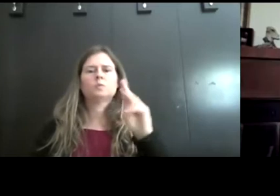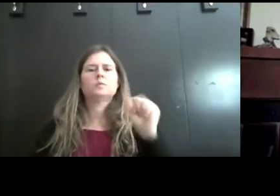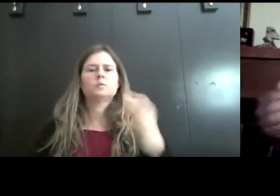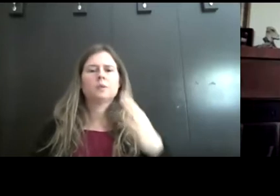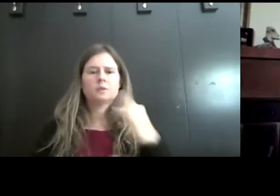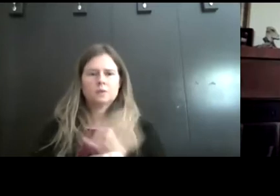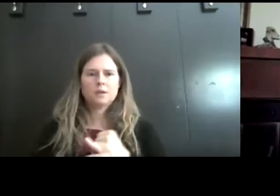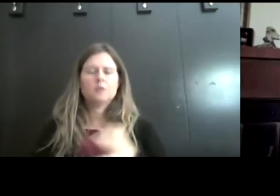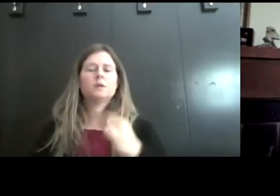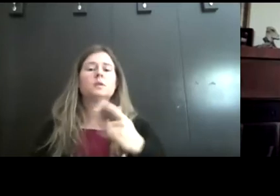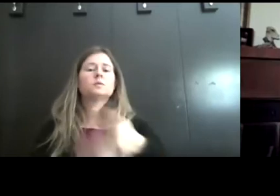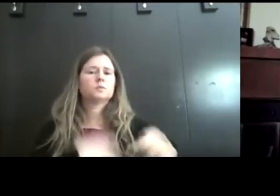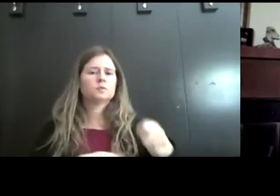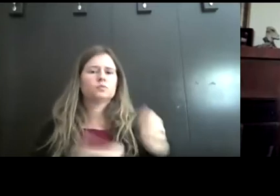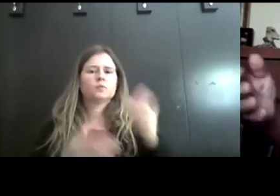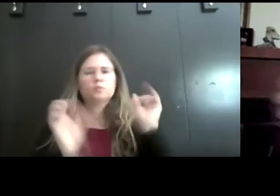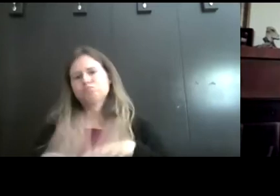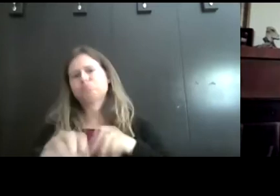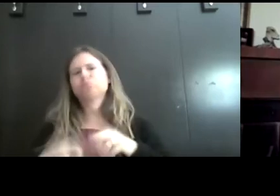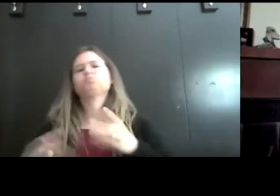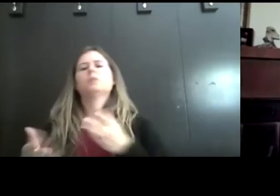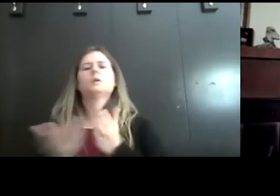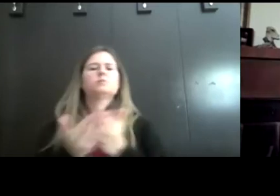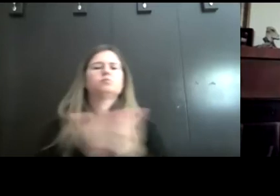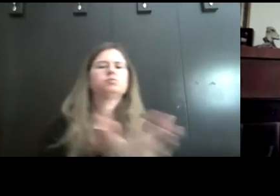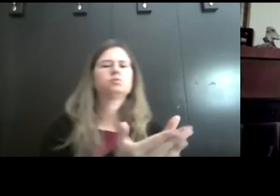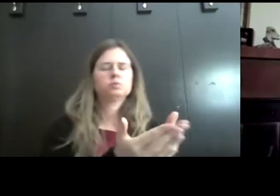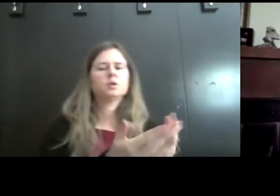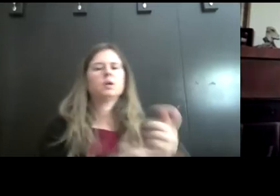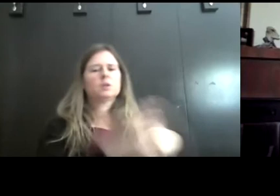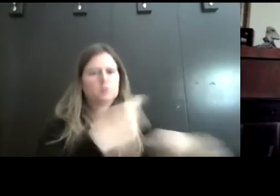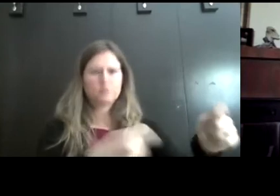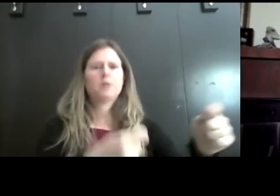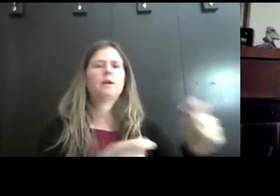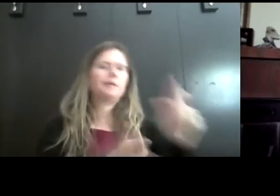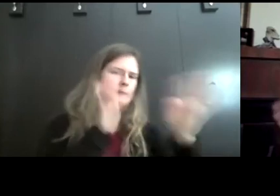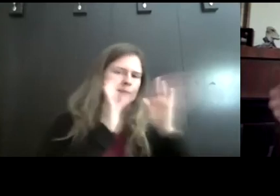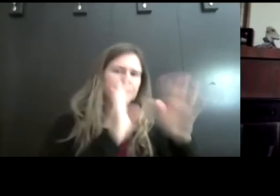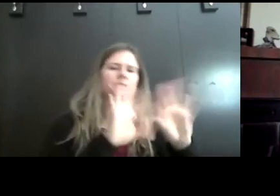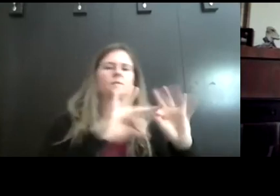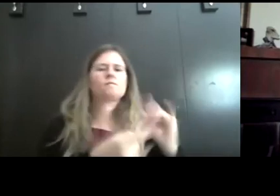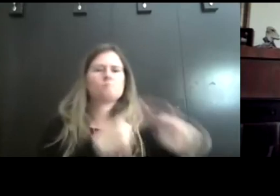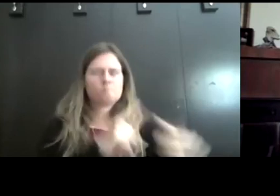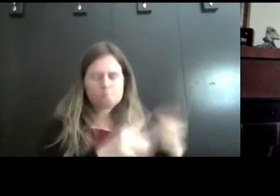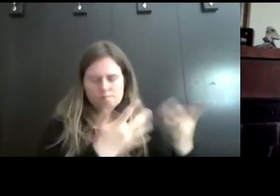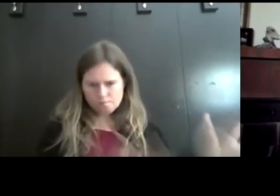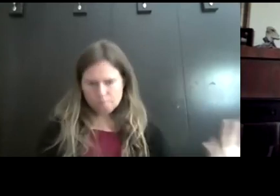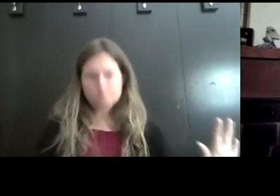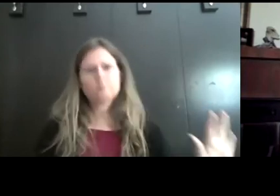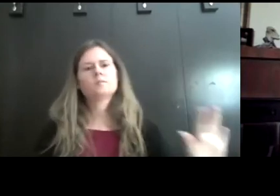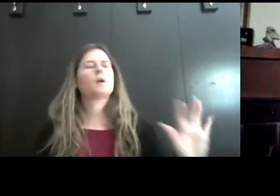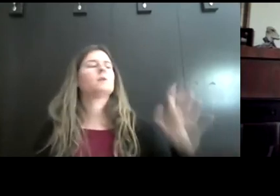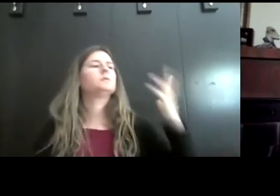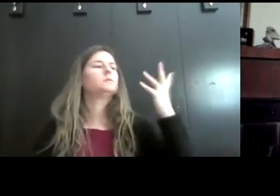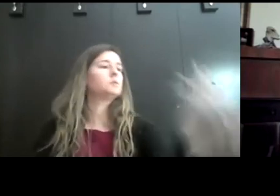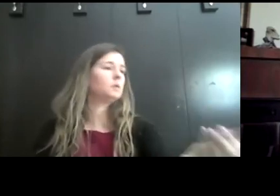items back and forth to the islands, visited family and friends on the islands. And then also to go out into the ocean and fish and